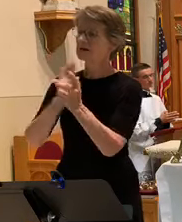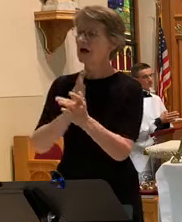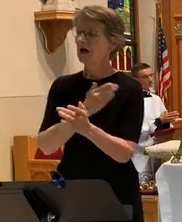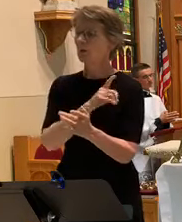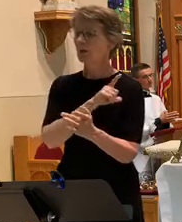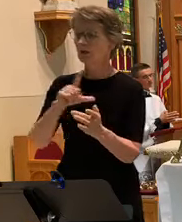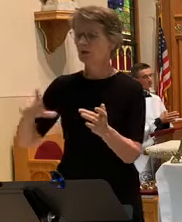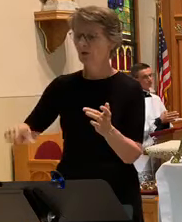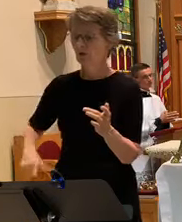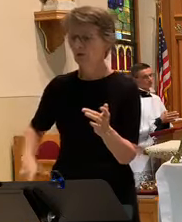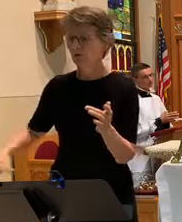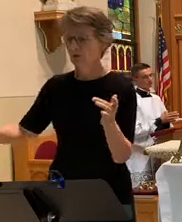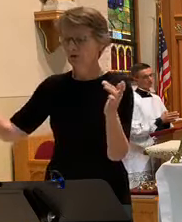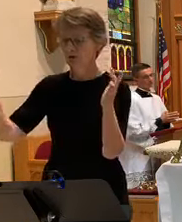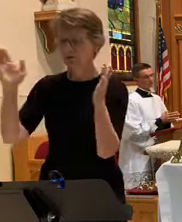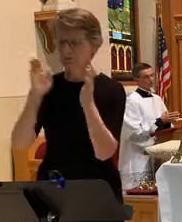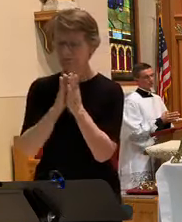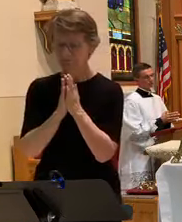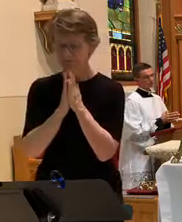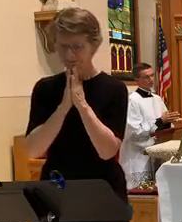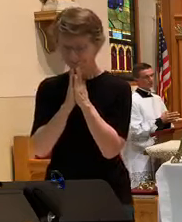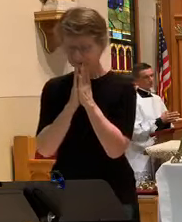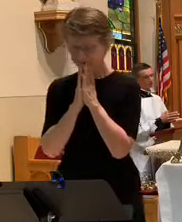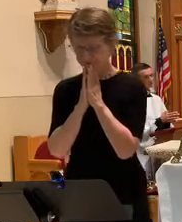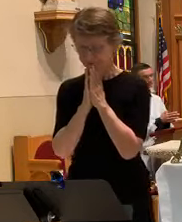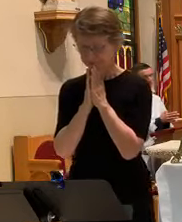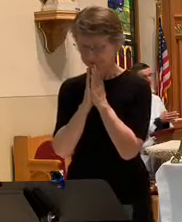on the world all that is good.